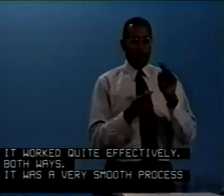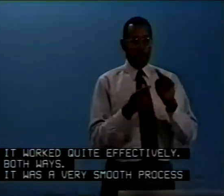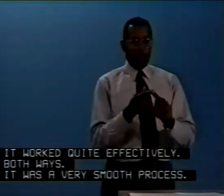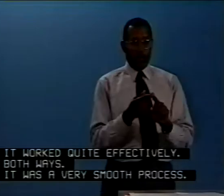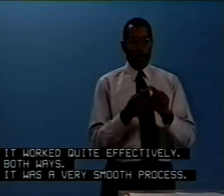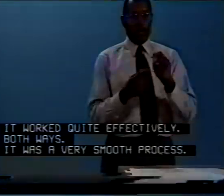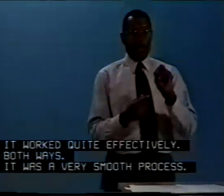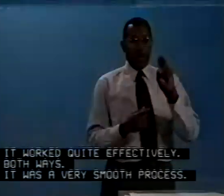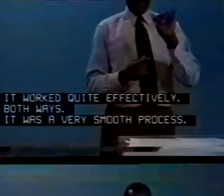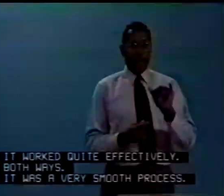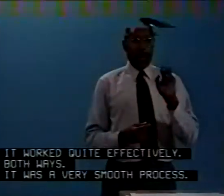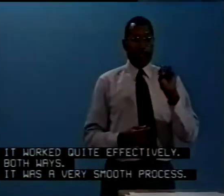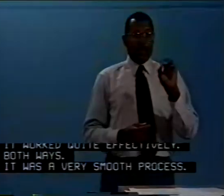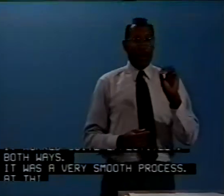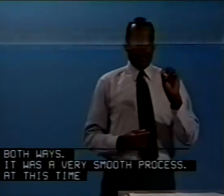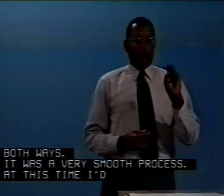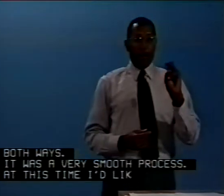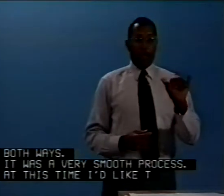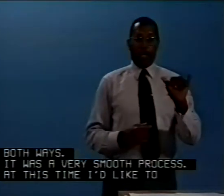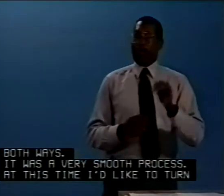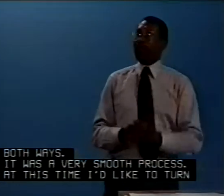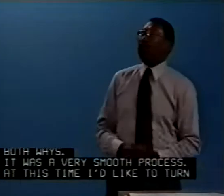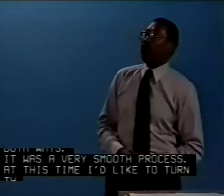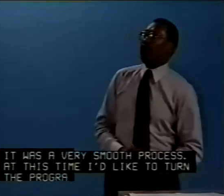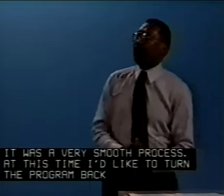back over to Mary Mooney.